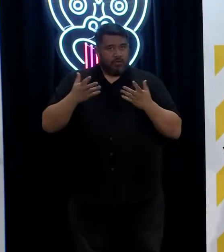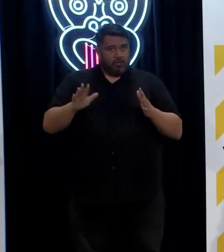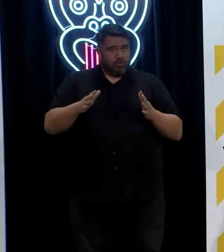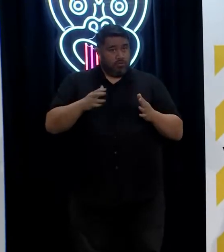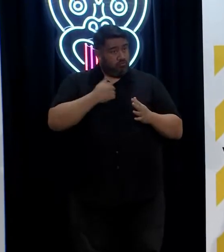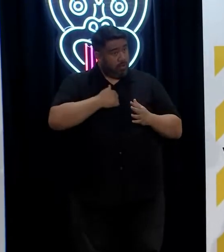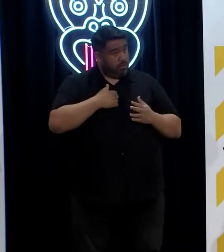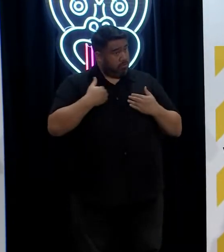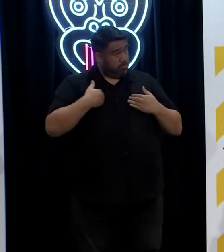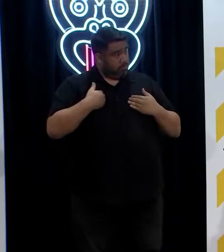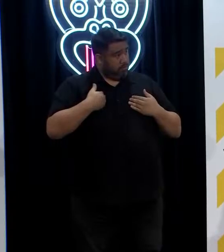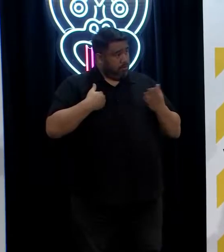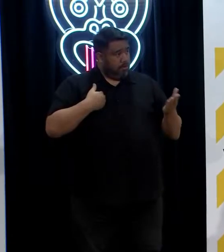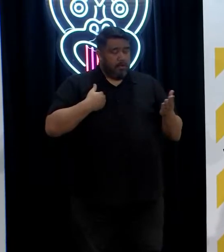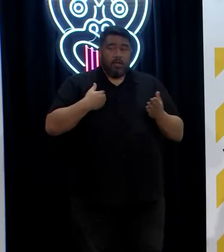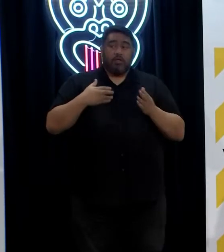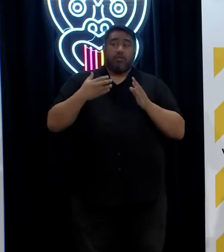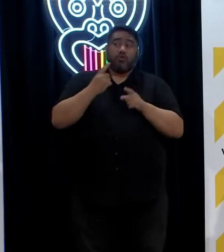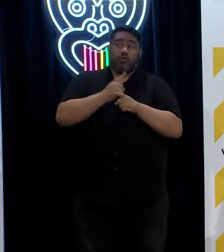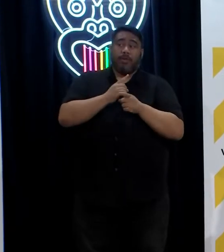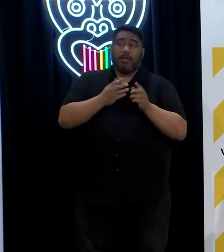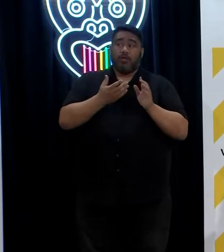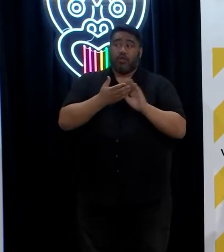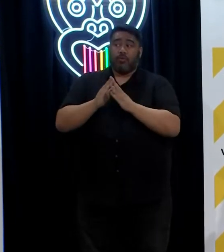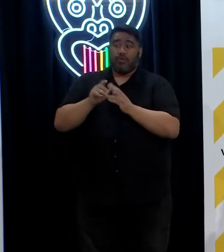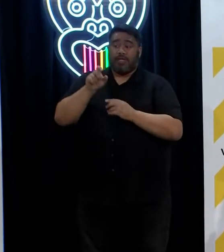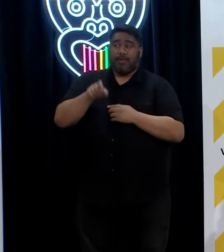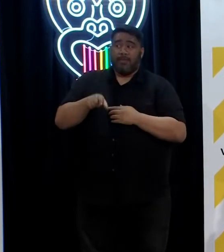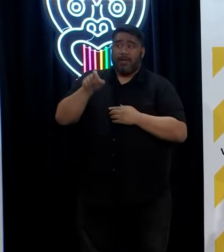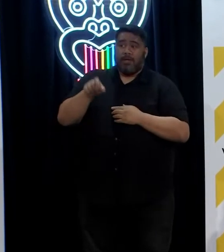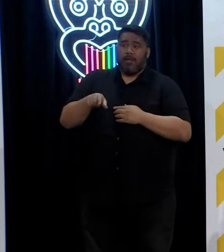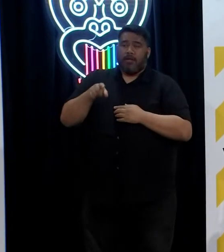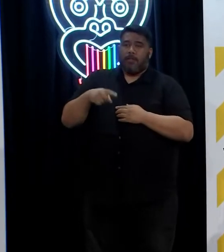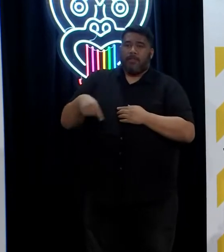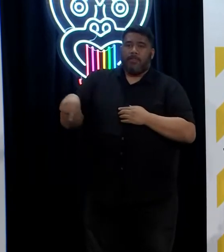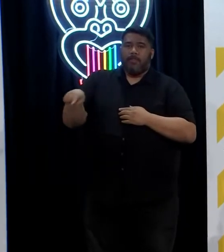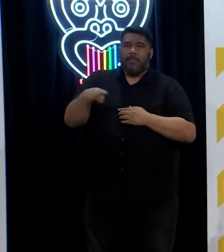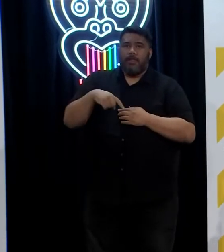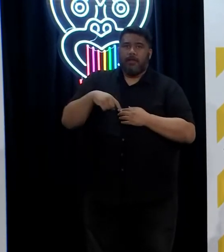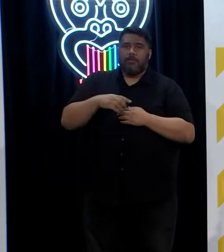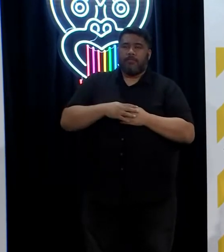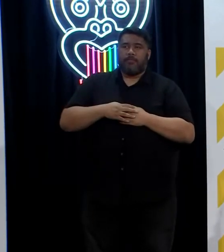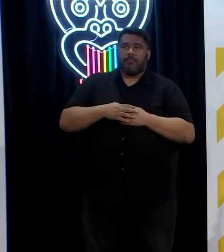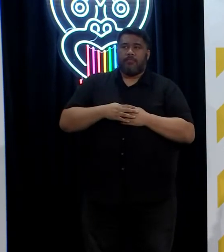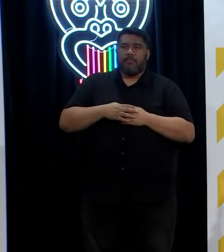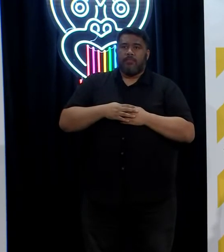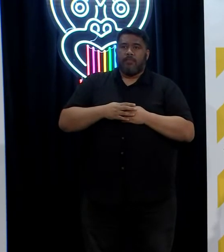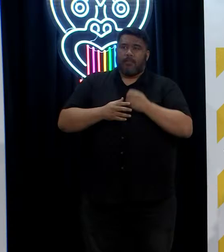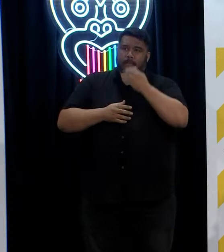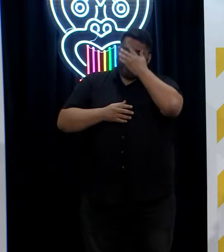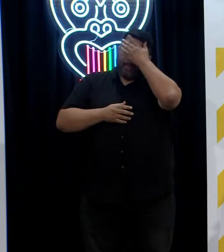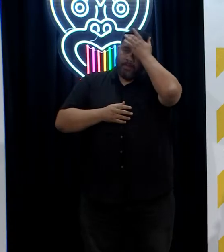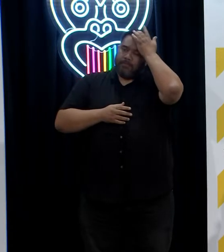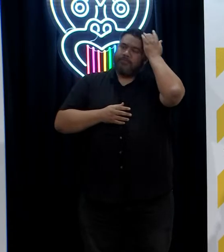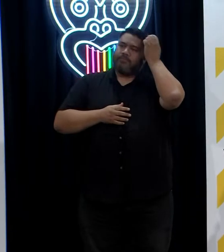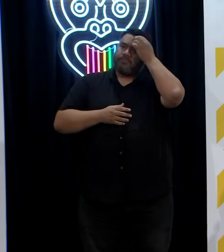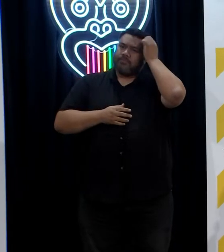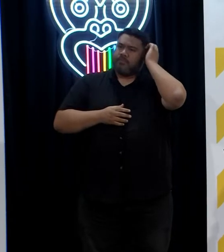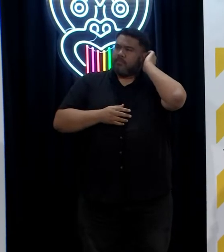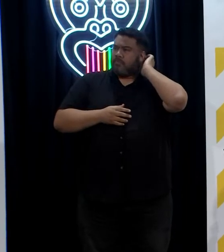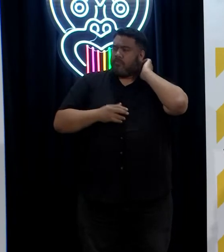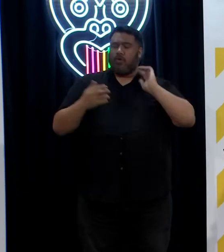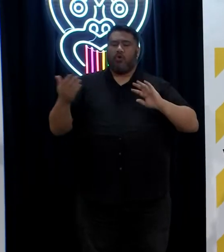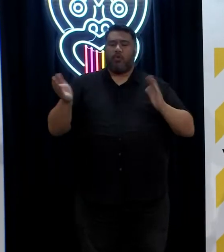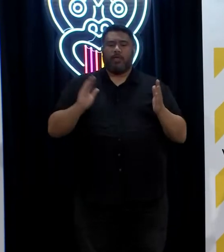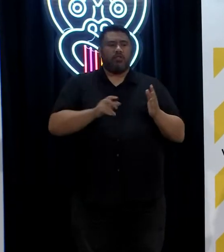That's for the community cases. They're not subject to the legal framework that is in place for people